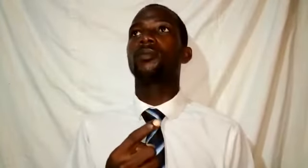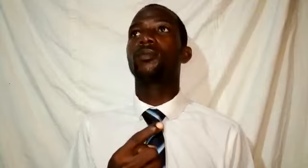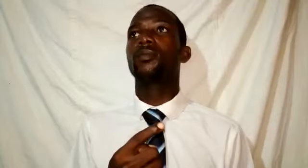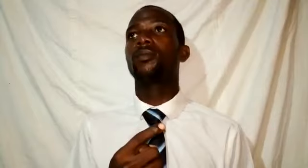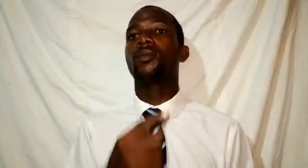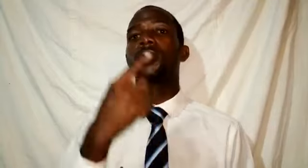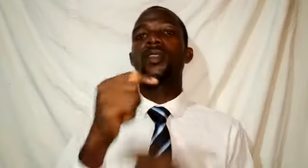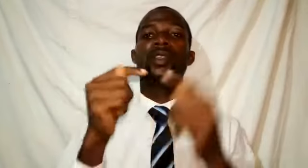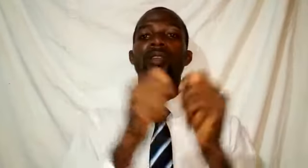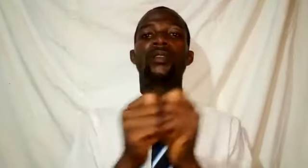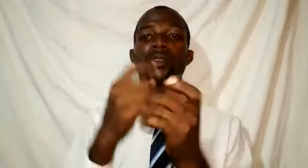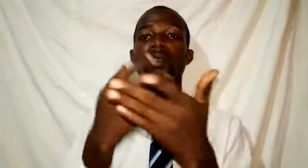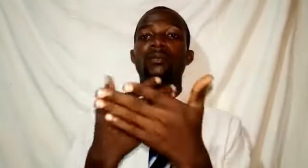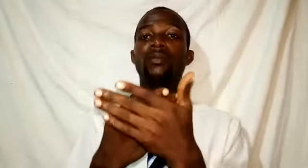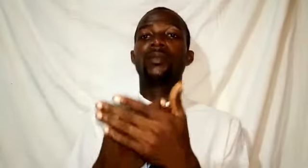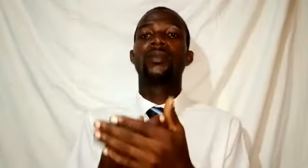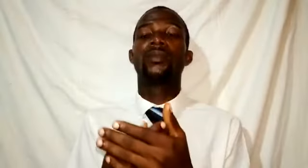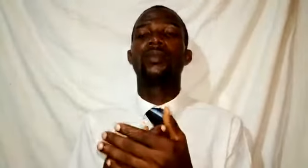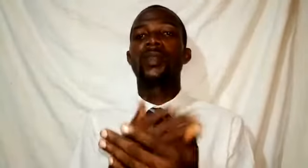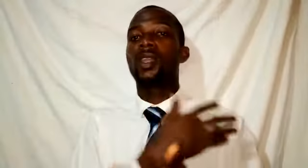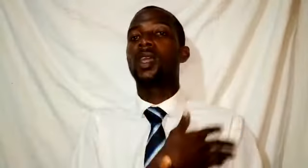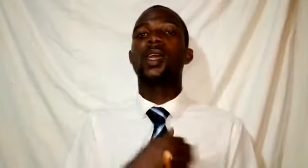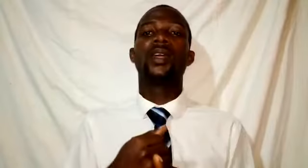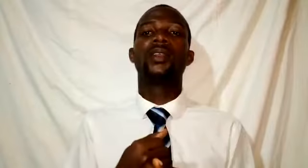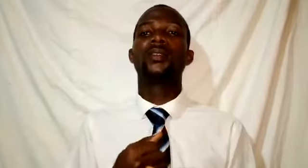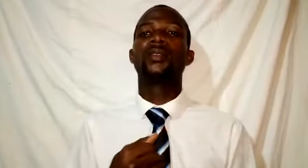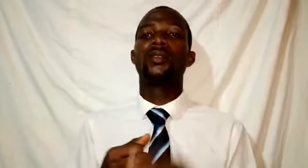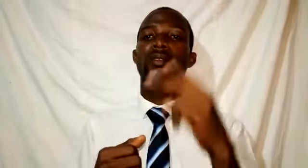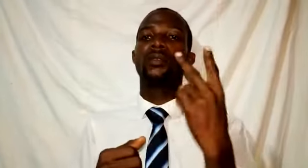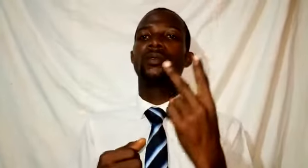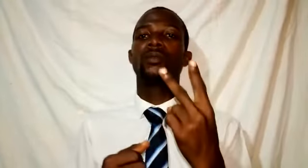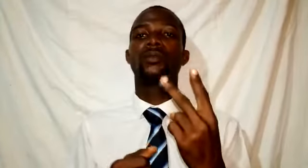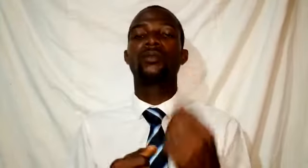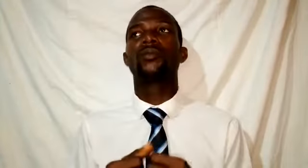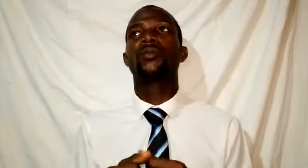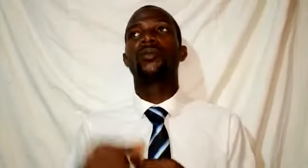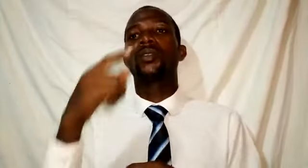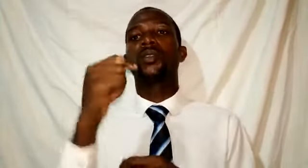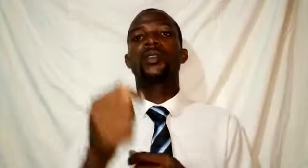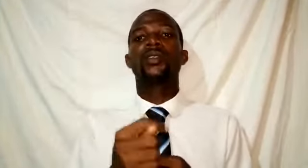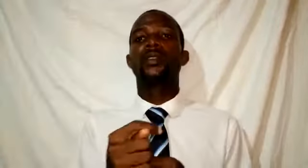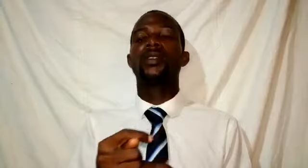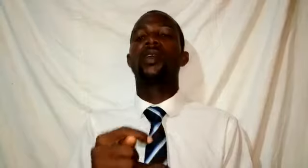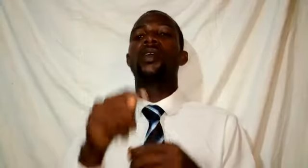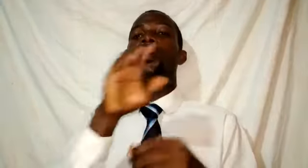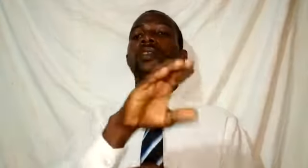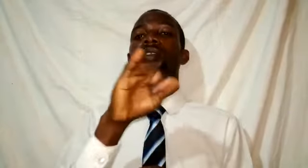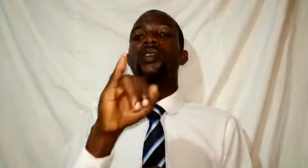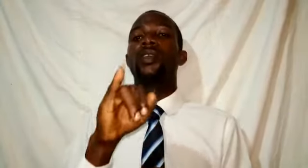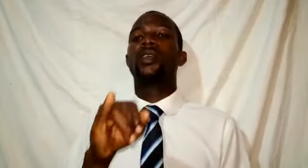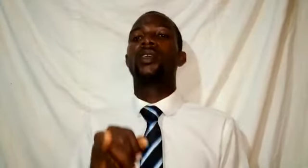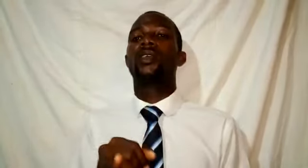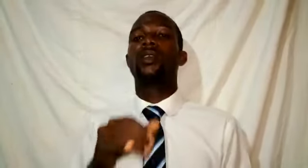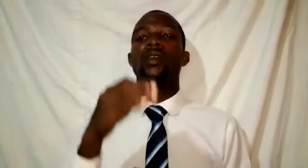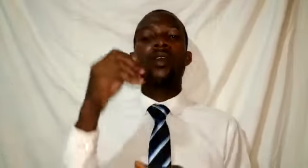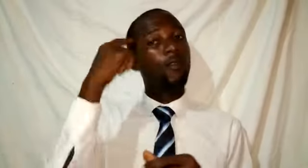The total amount, and 2. The compound interest for each of